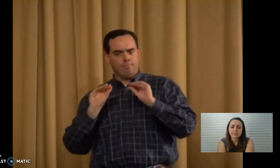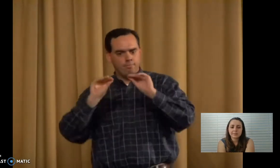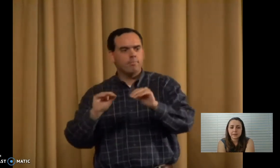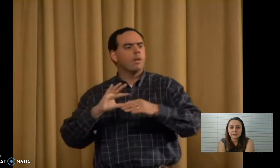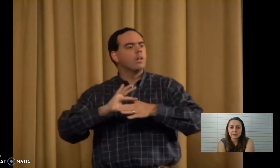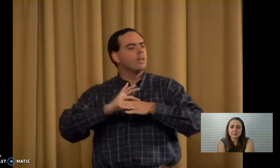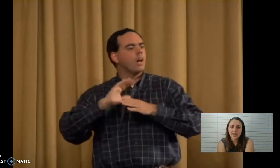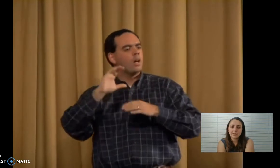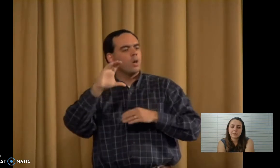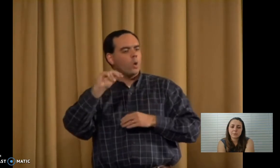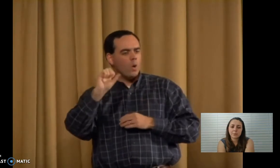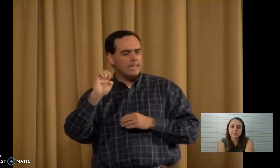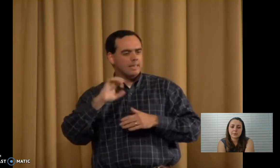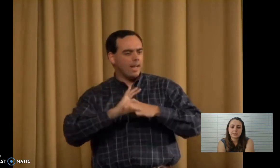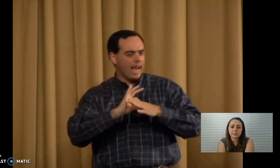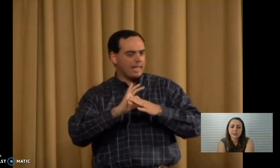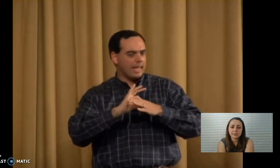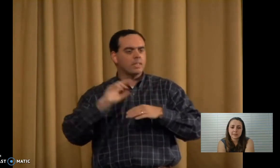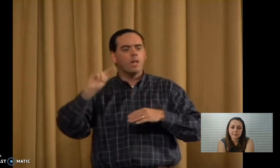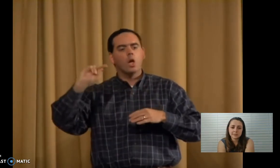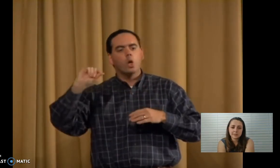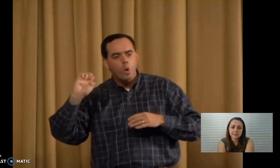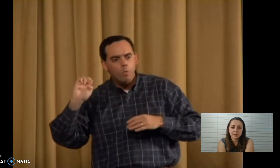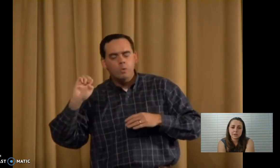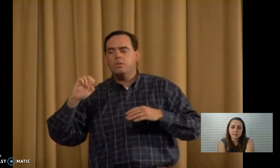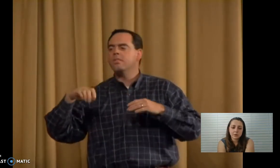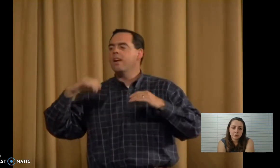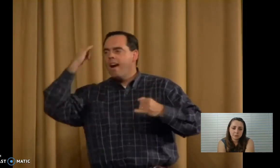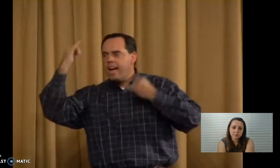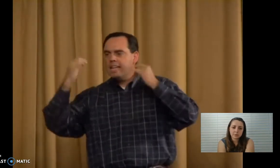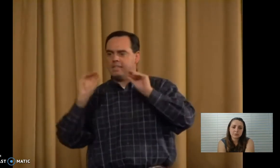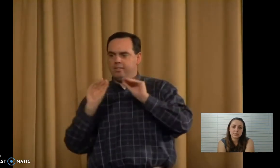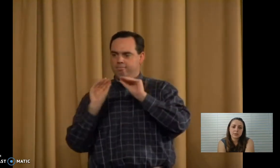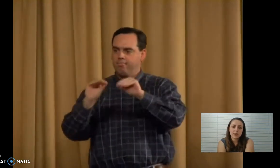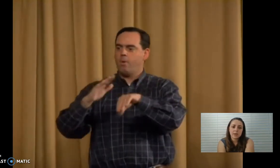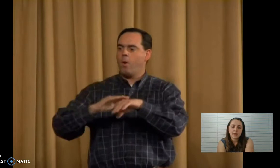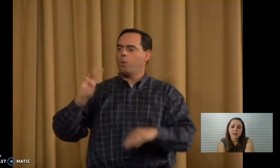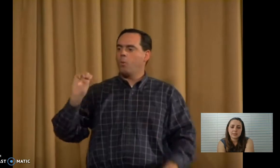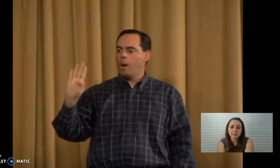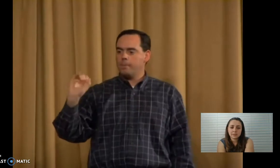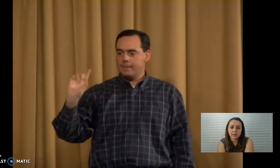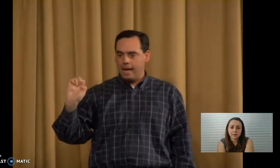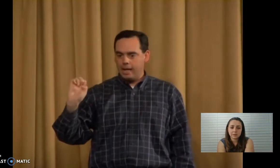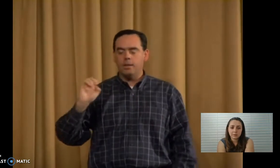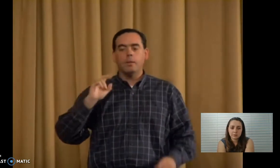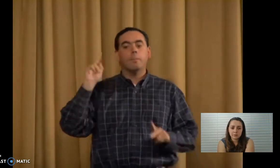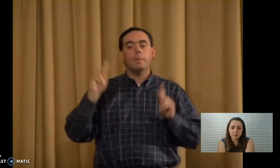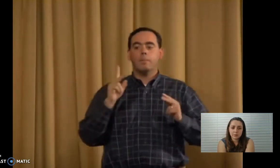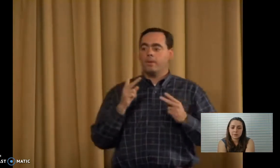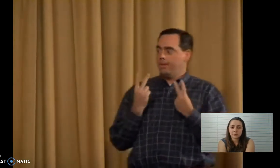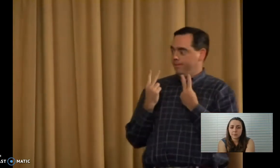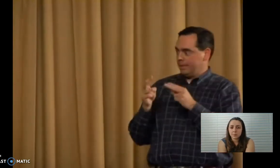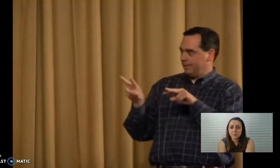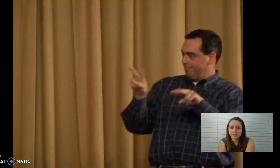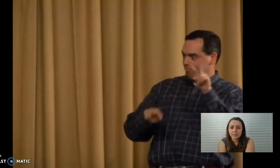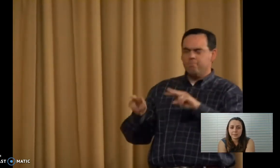Professors, faculty, staff would post content, notes, ideas on